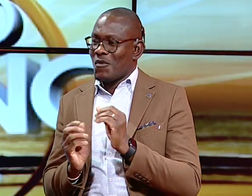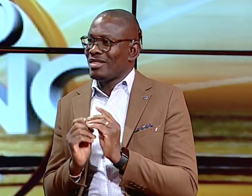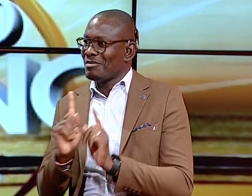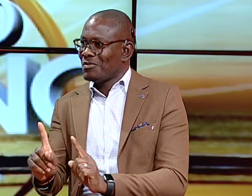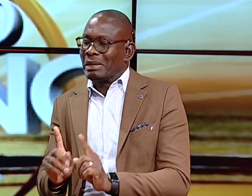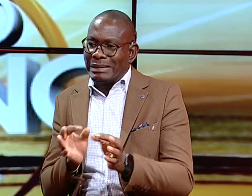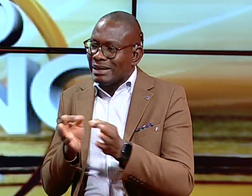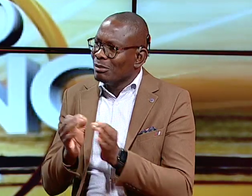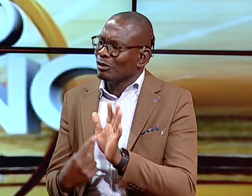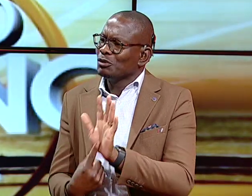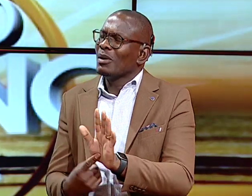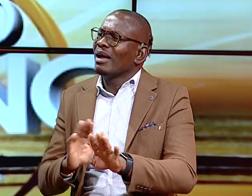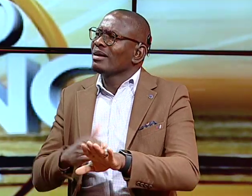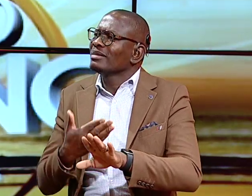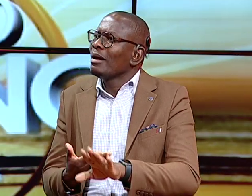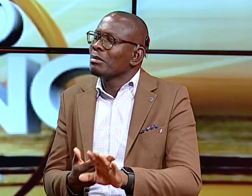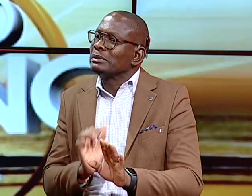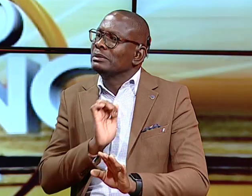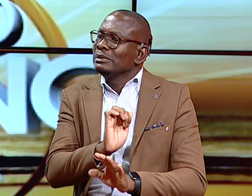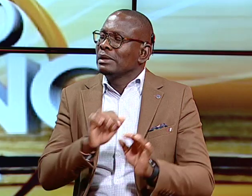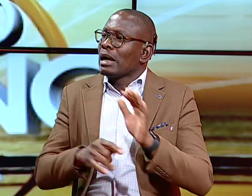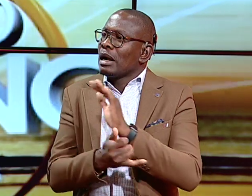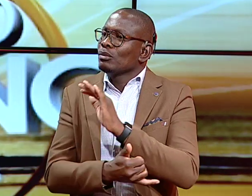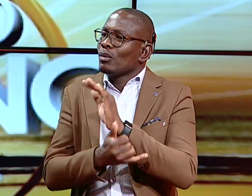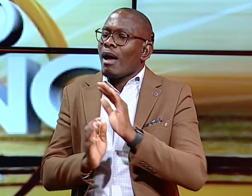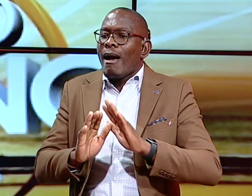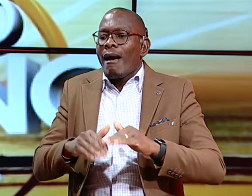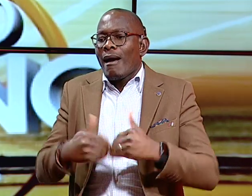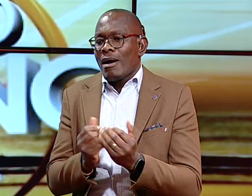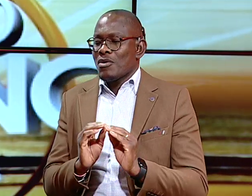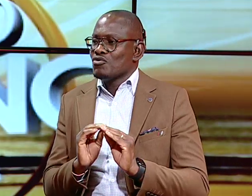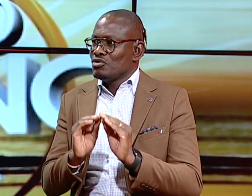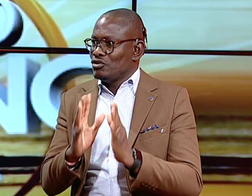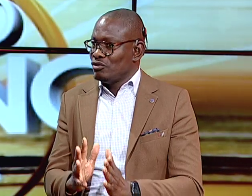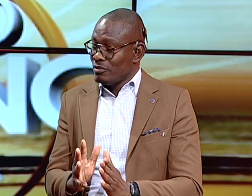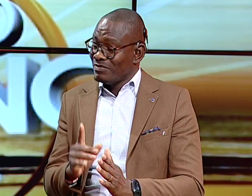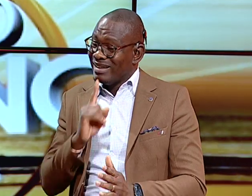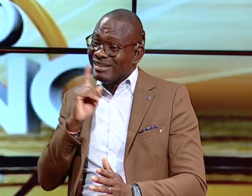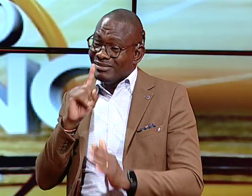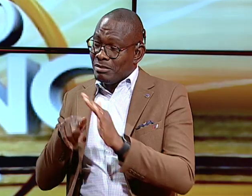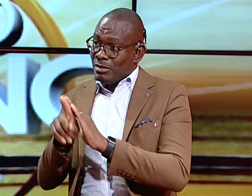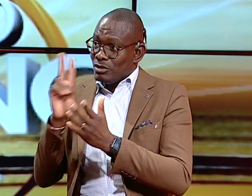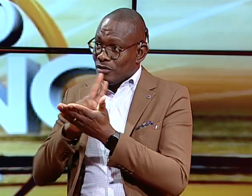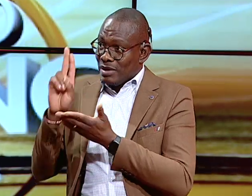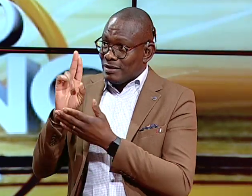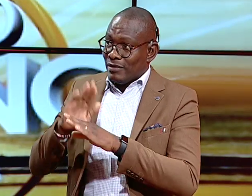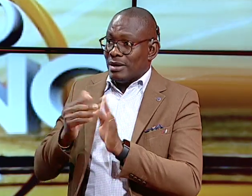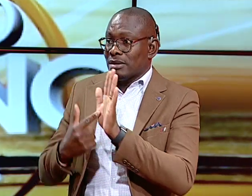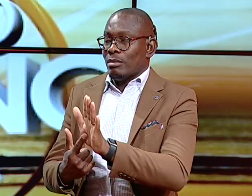Education, and we also showed how can other countries, and we shown